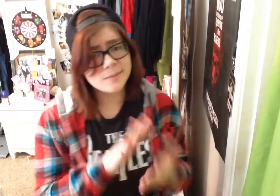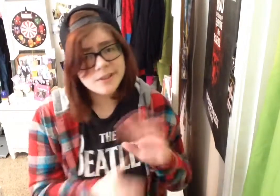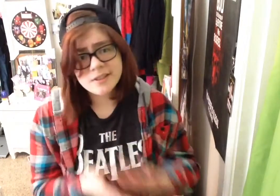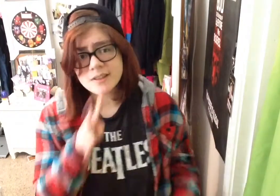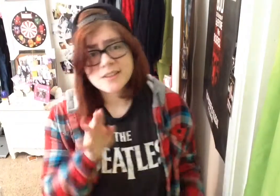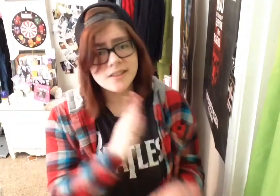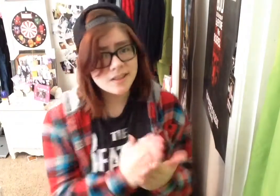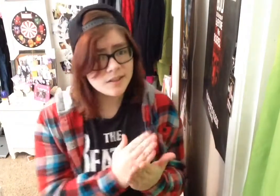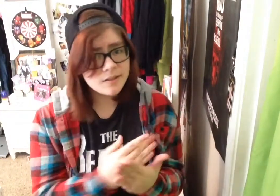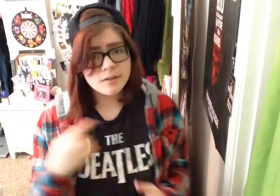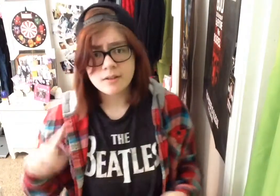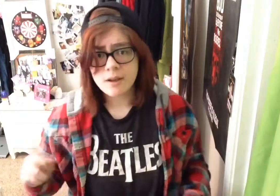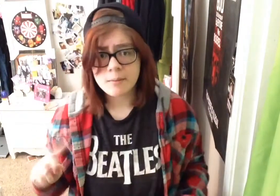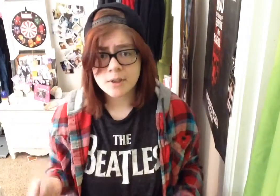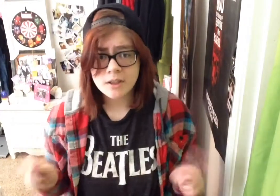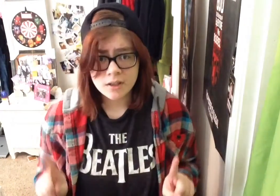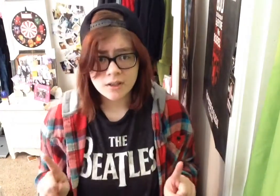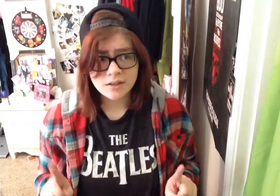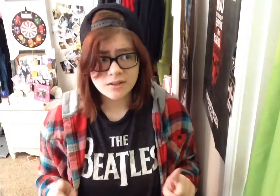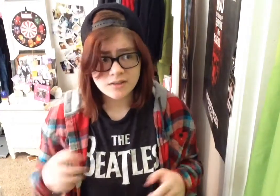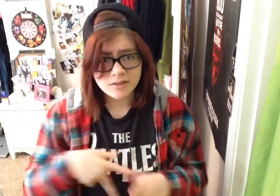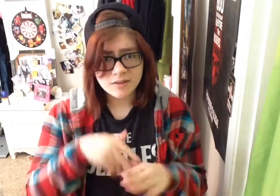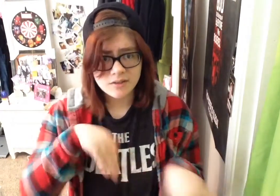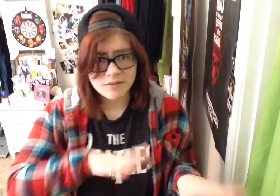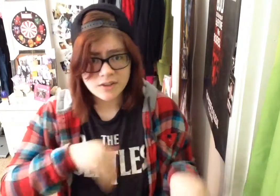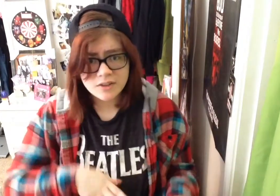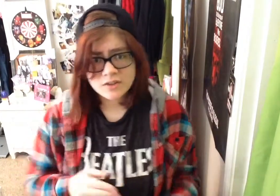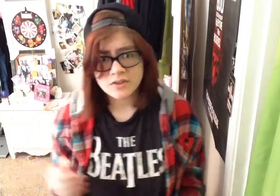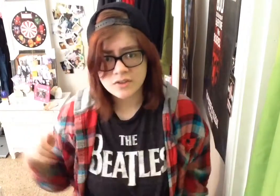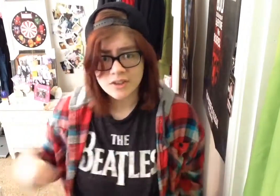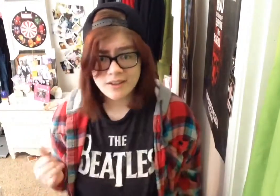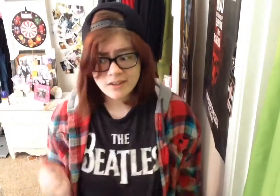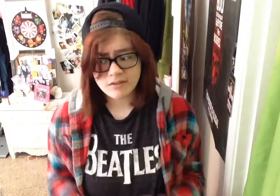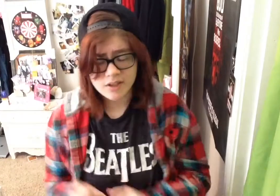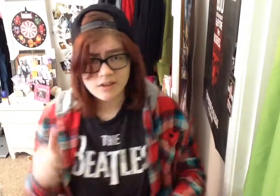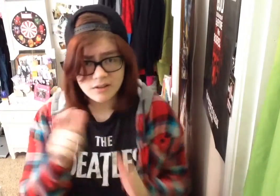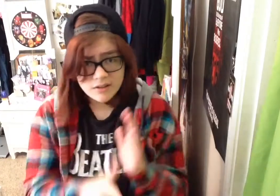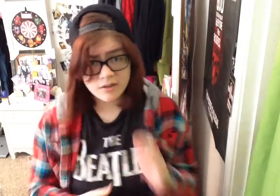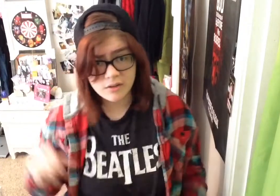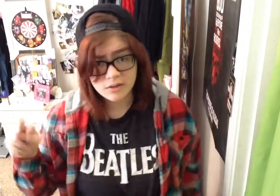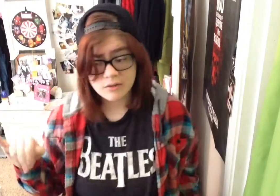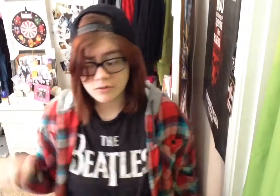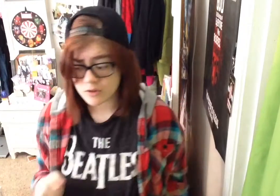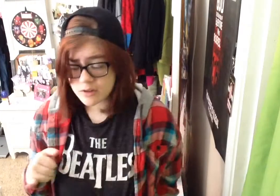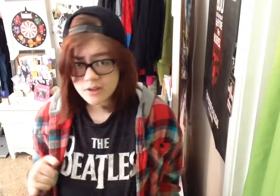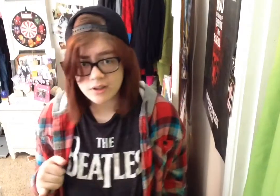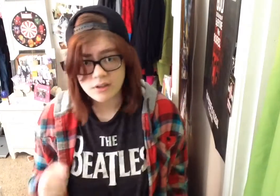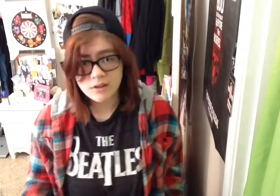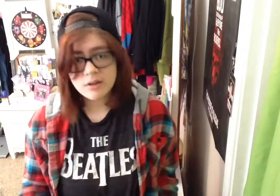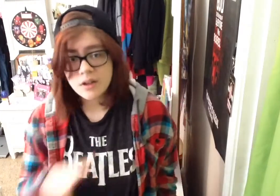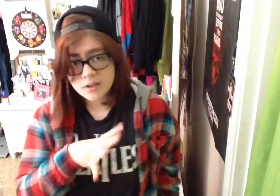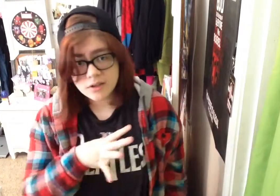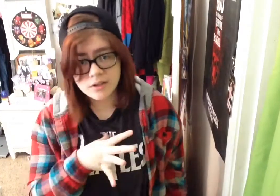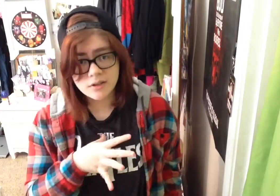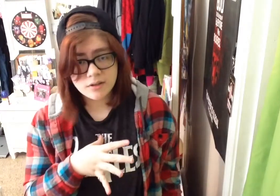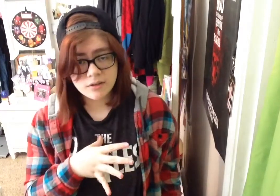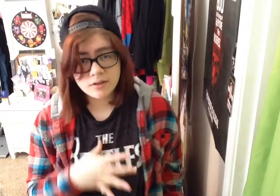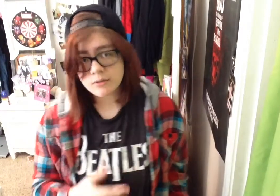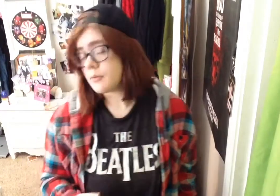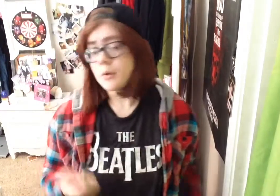peace talk cease. Where is this happening? Across the river in Jersey. Everything is legal in New Jersey. All right, so this is what